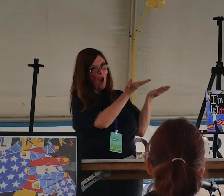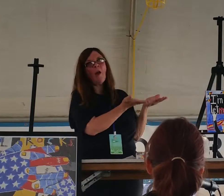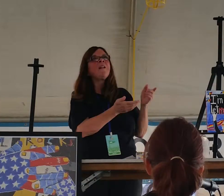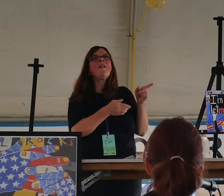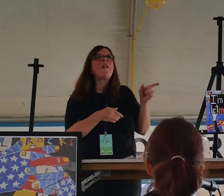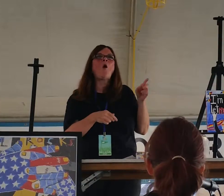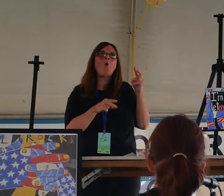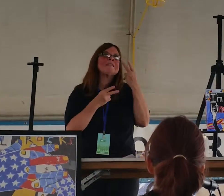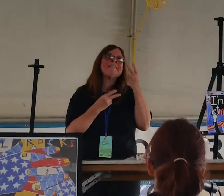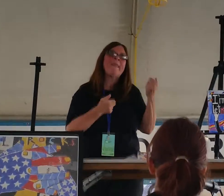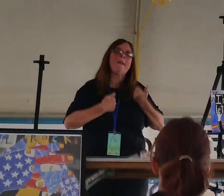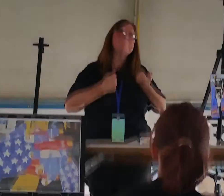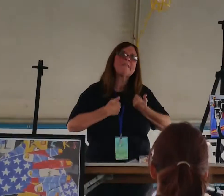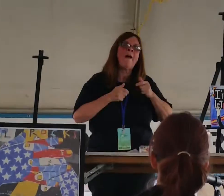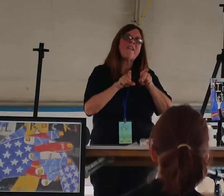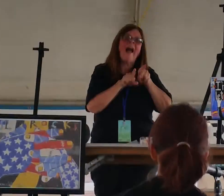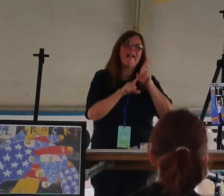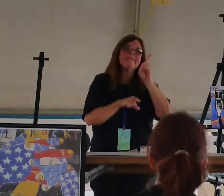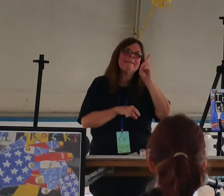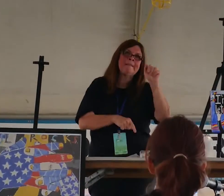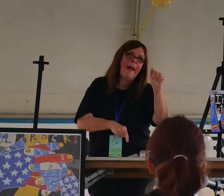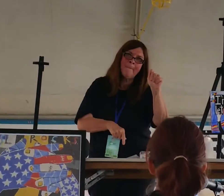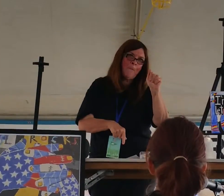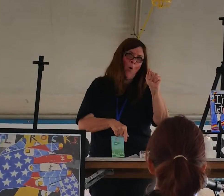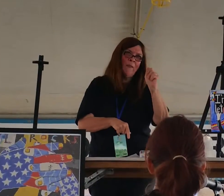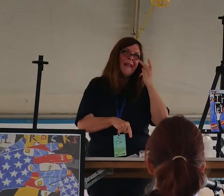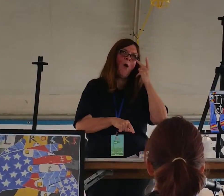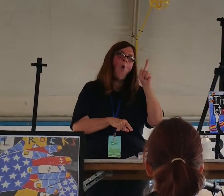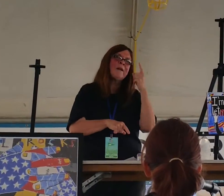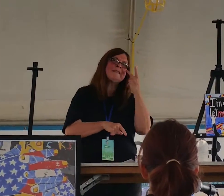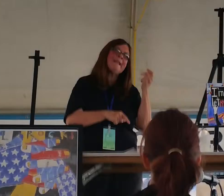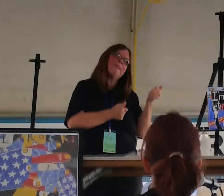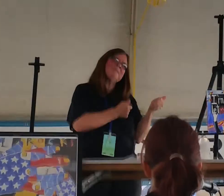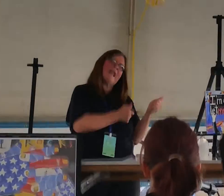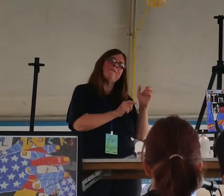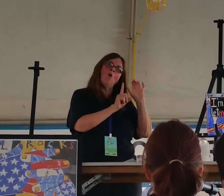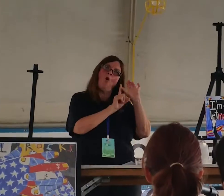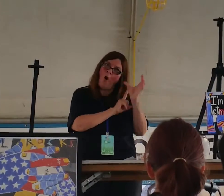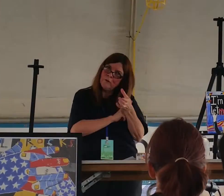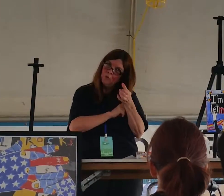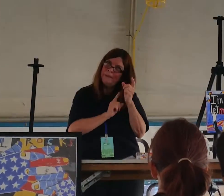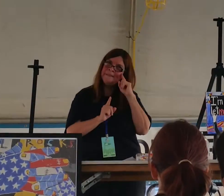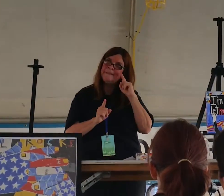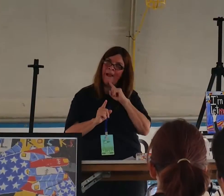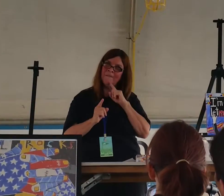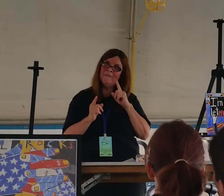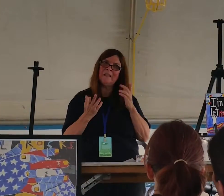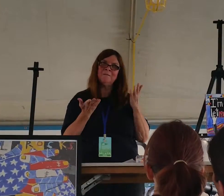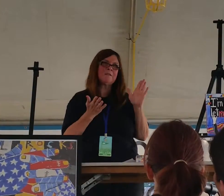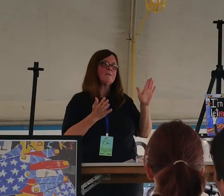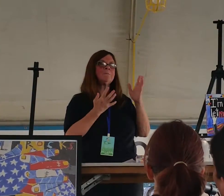So that's what this symbolizes. They don't see themselves as deaf with a capital D. They're not involved in the